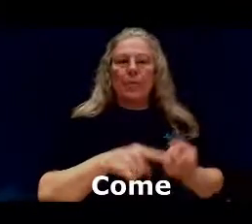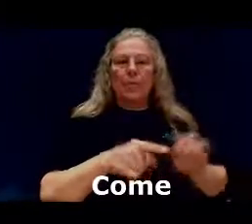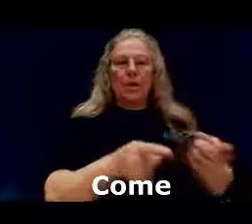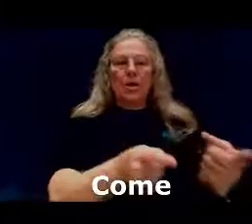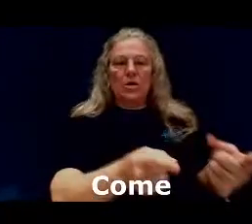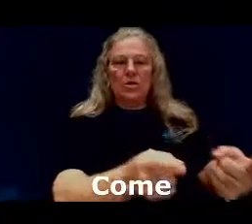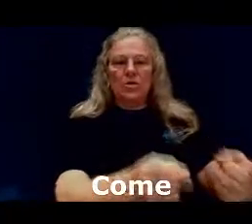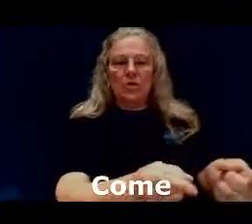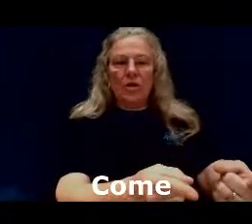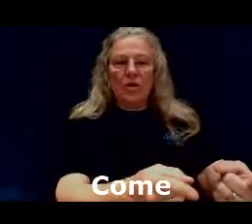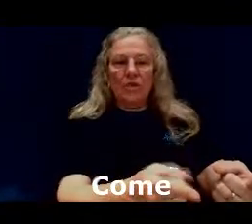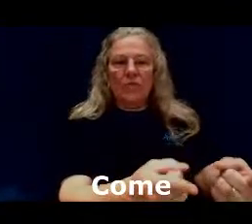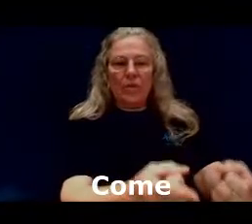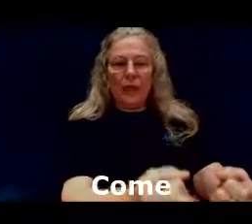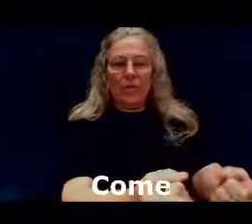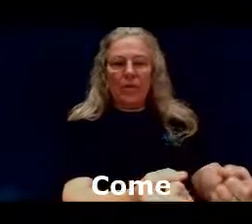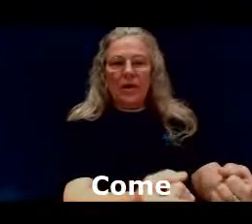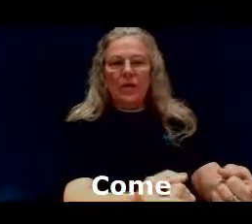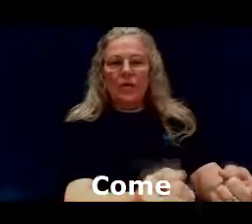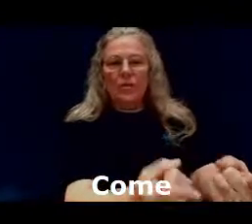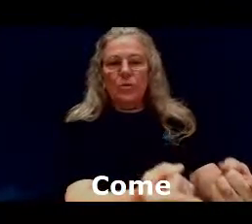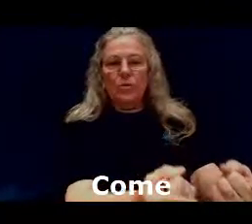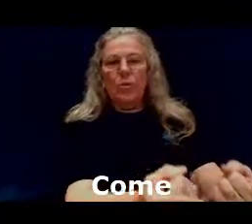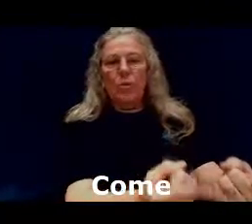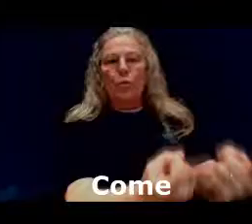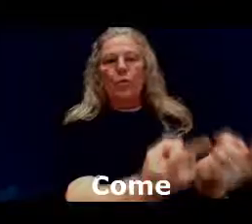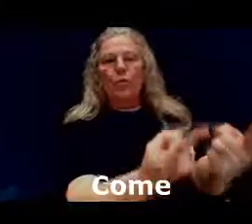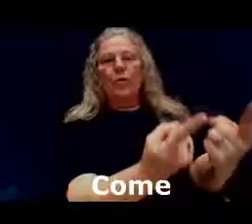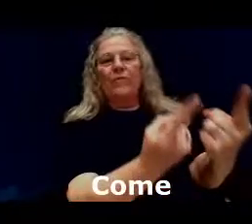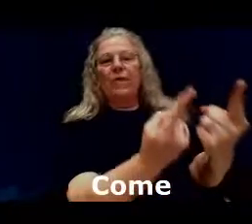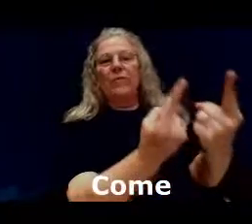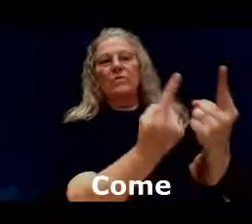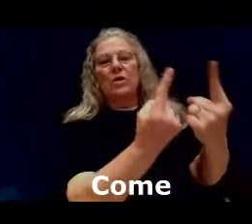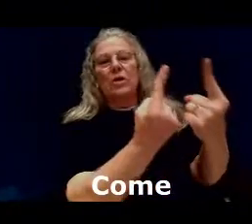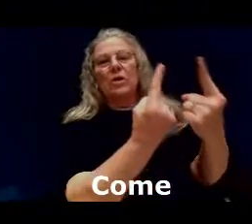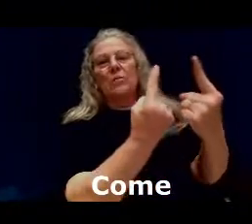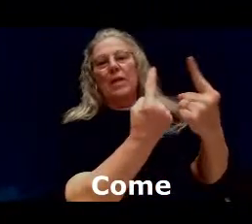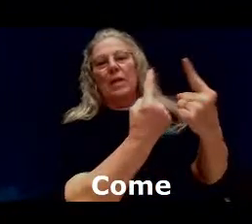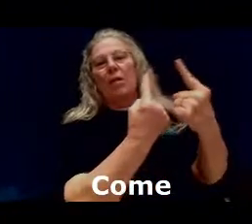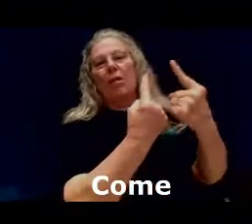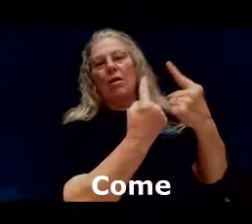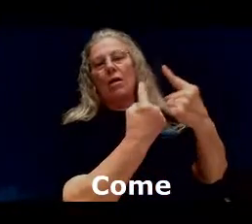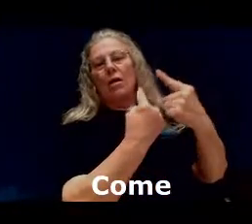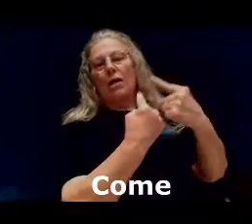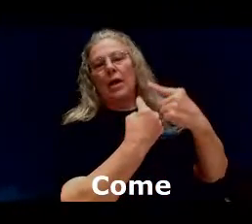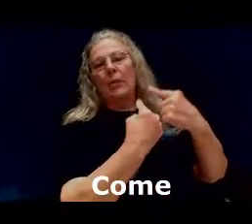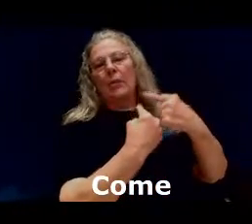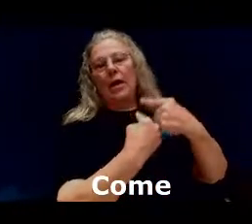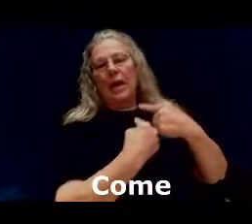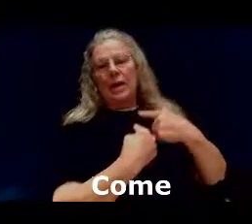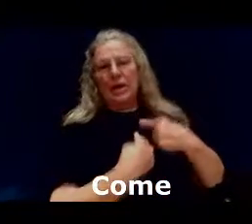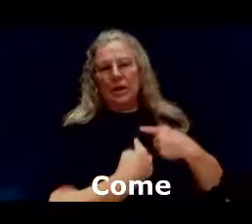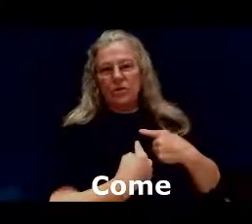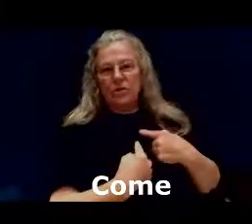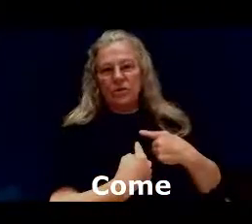Come. Starting from out there, both pointer fingers make an arc up and into